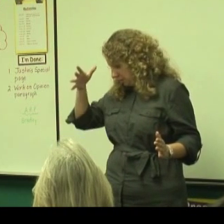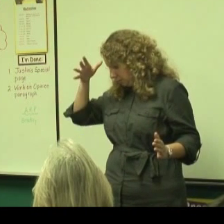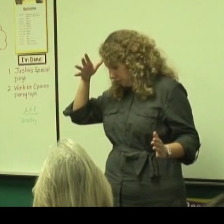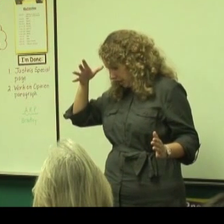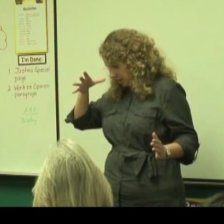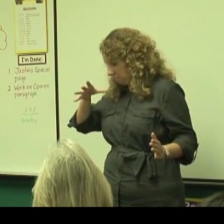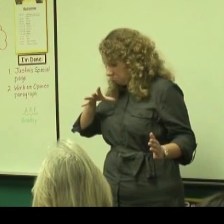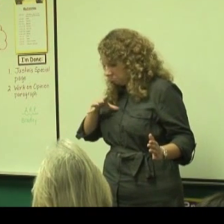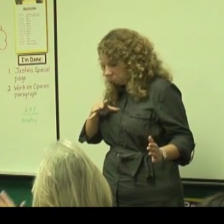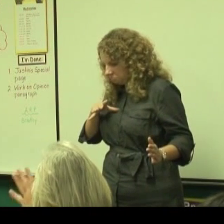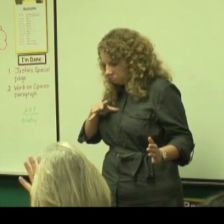man,